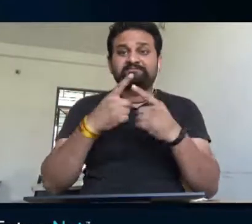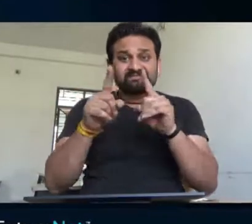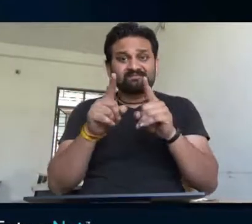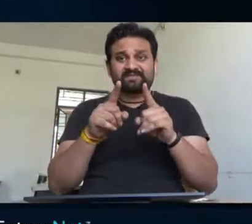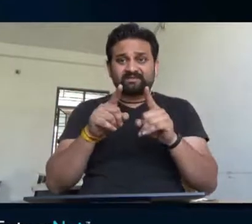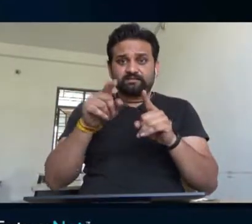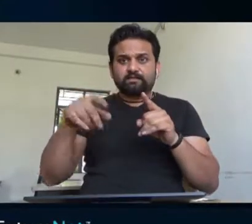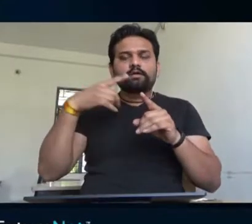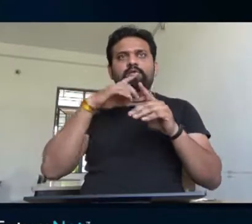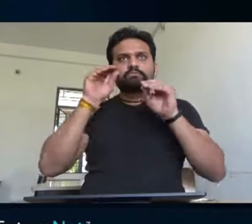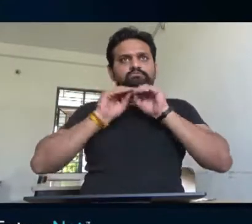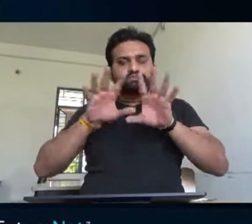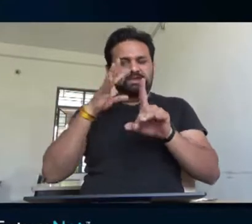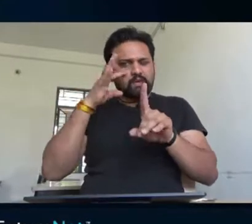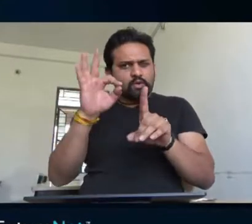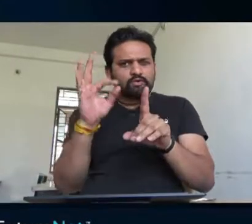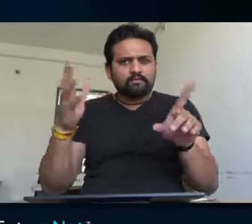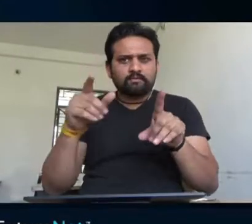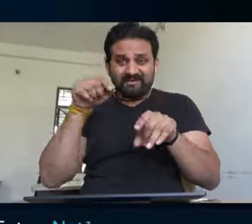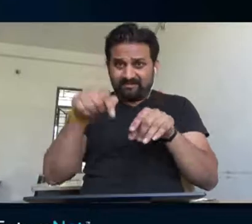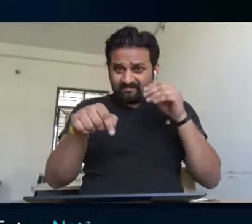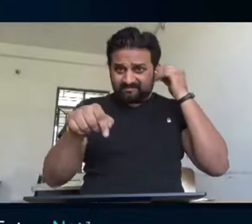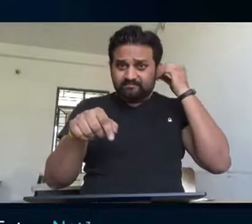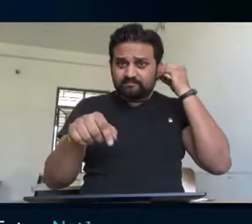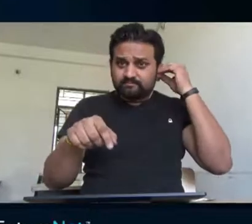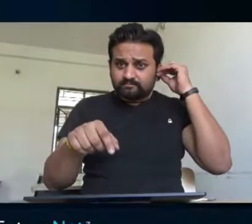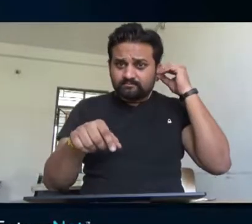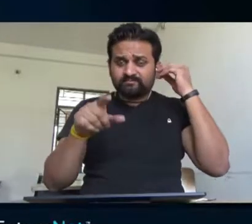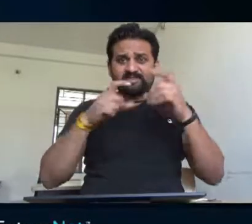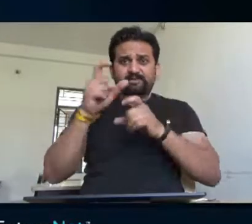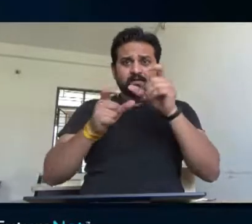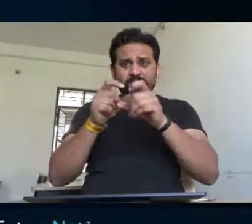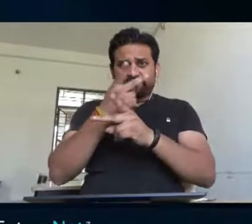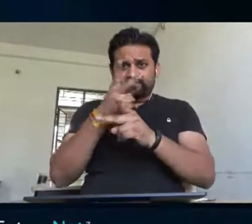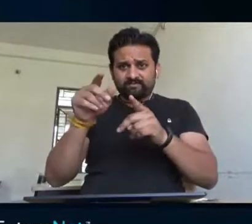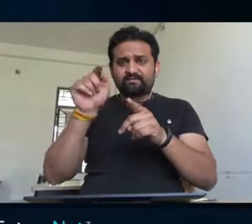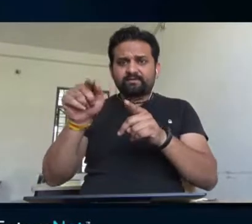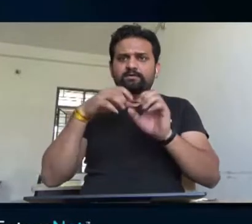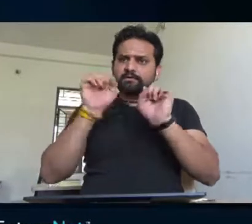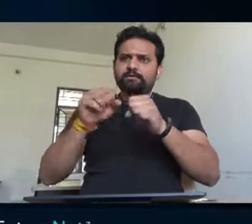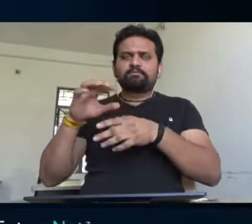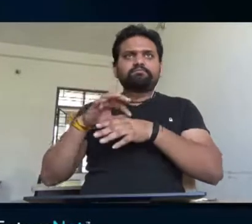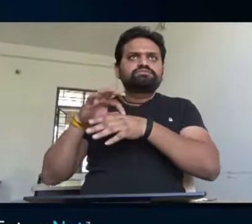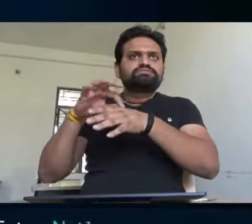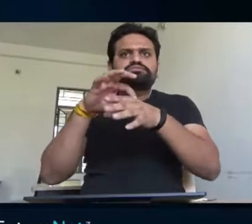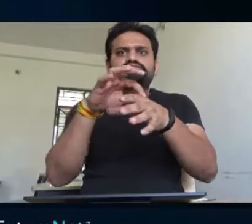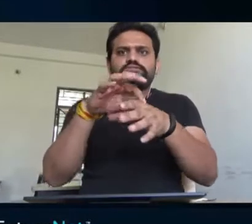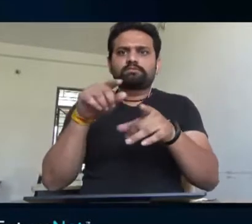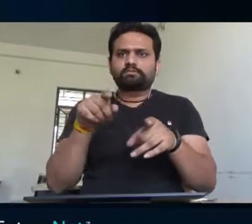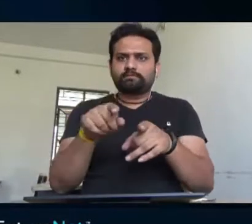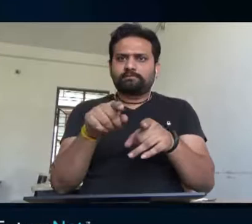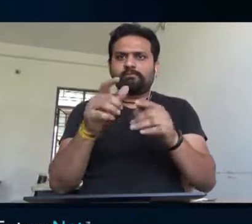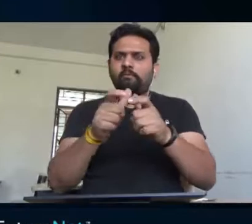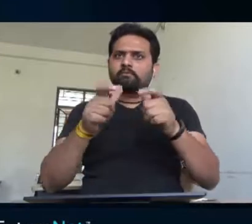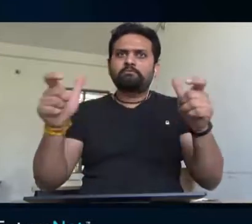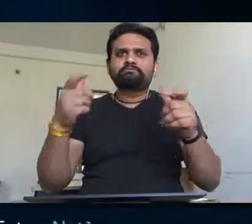this information here is very important, because here we speak with companies. They can bring us to more